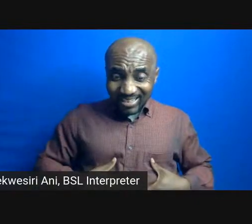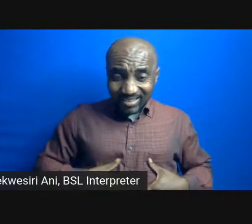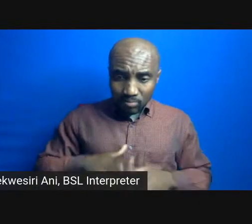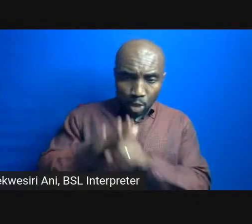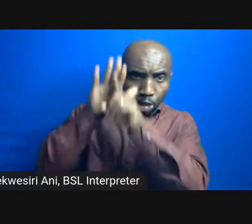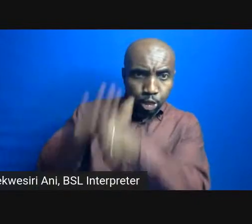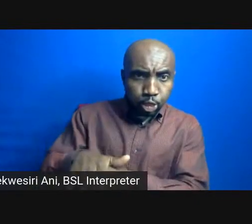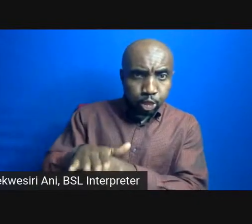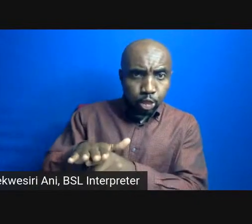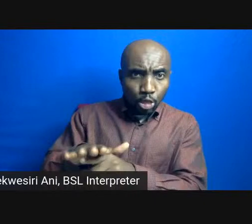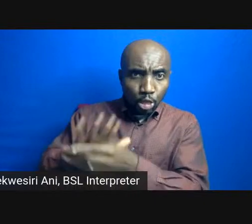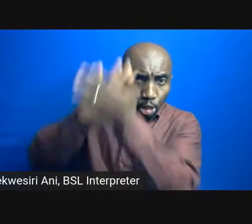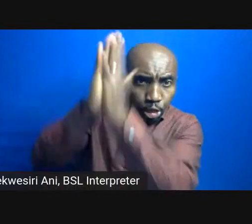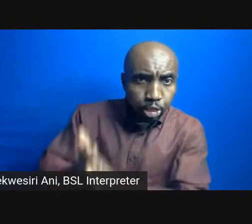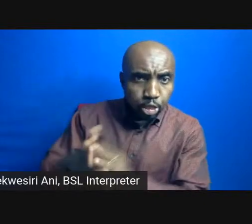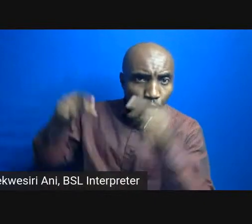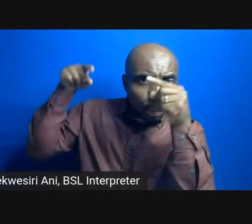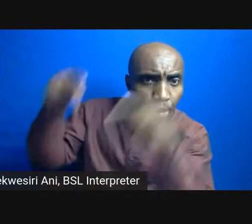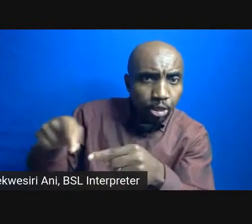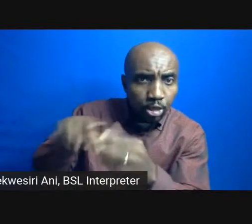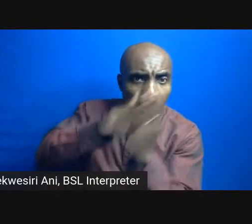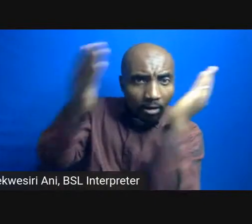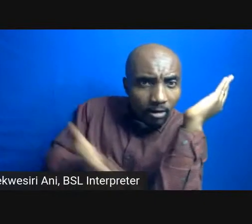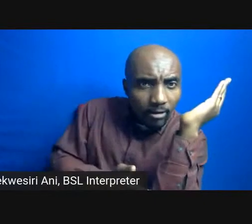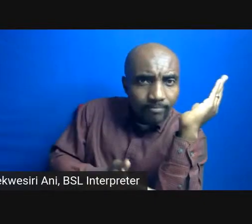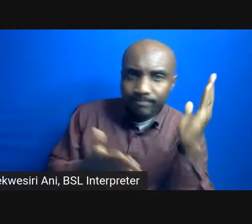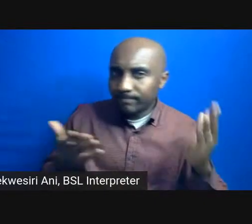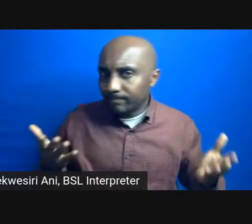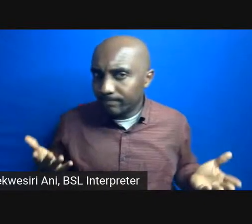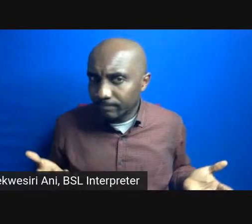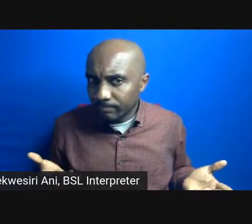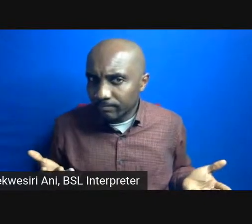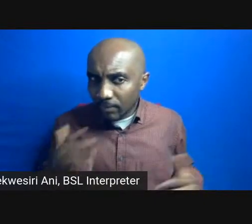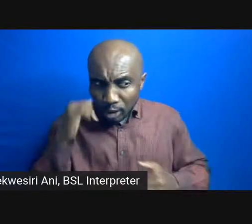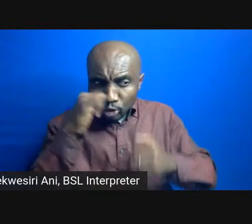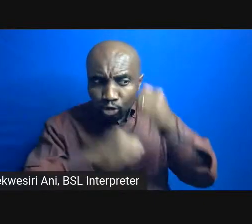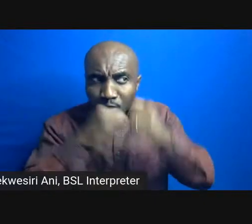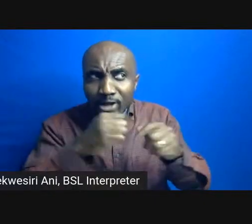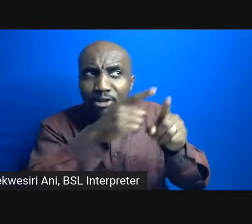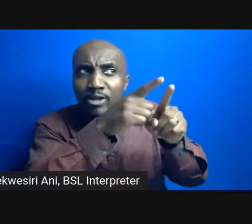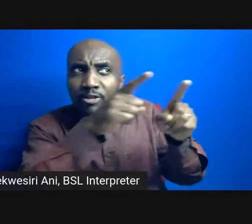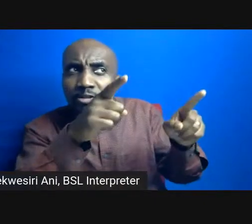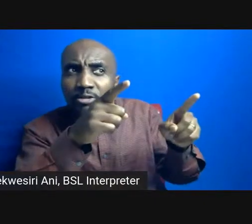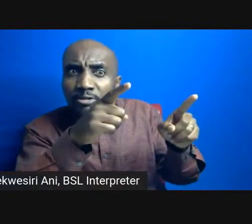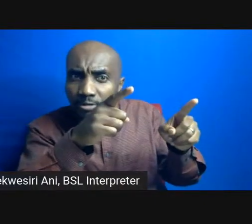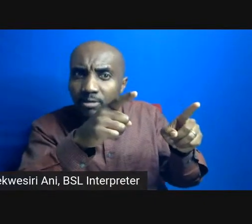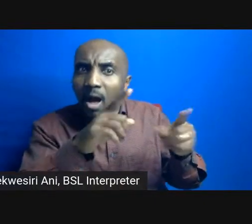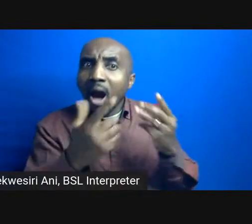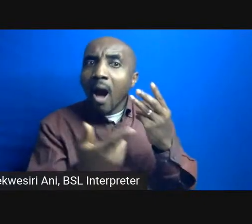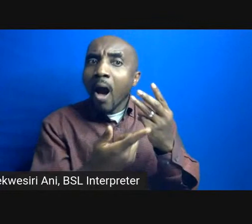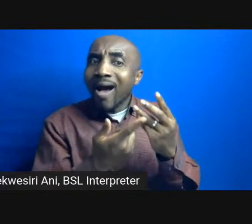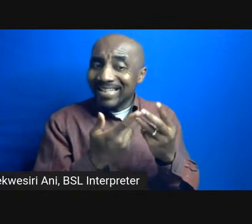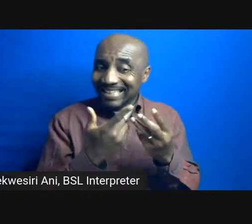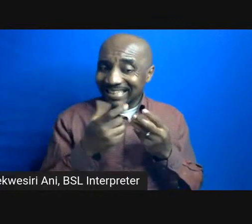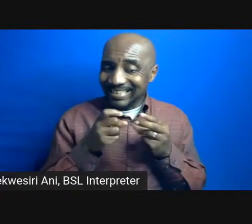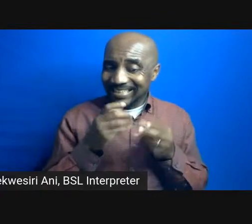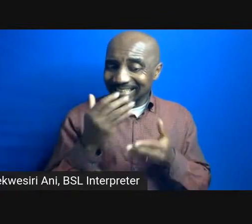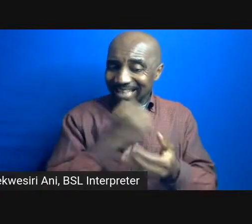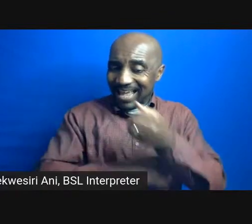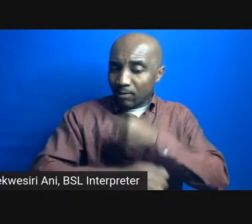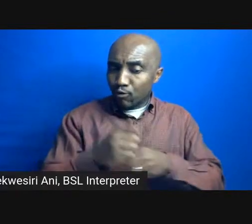dehumanized. In short, were the structures that thrived under the slave